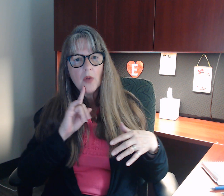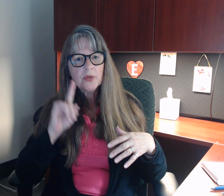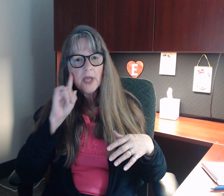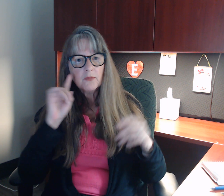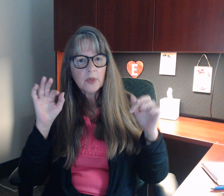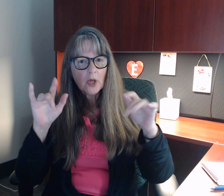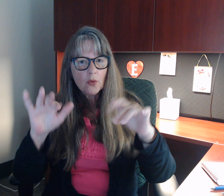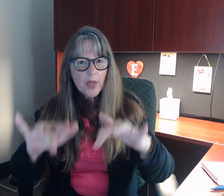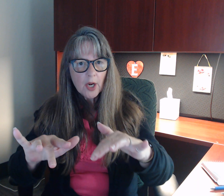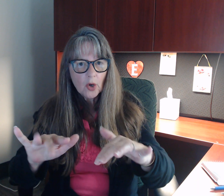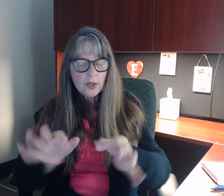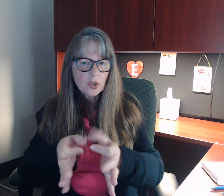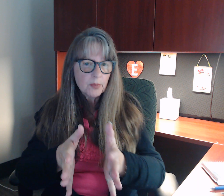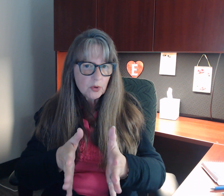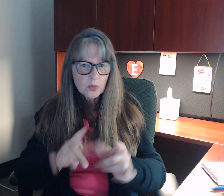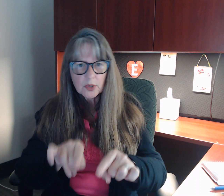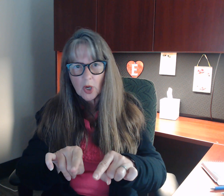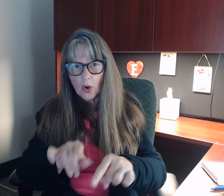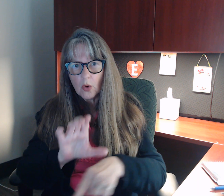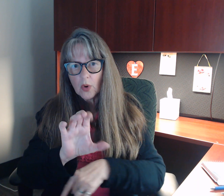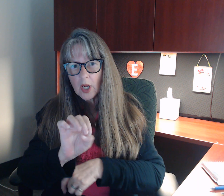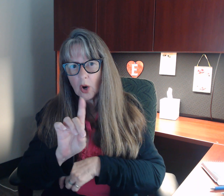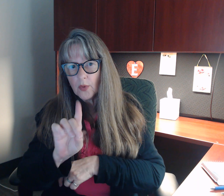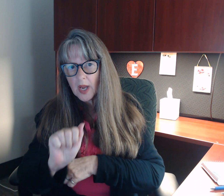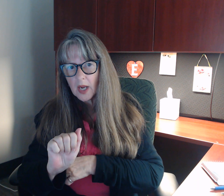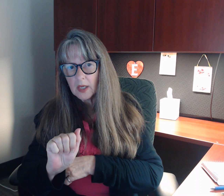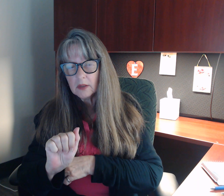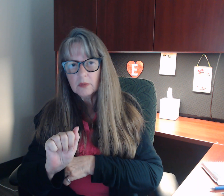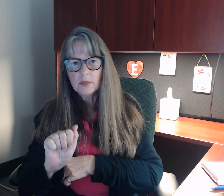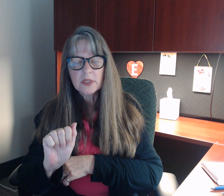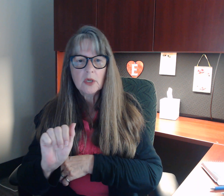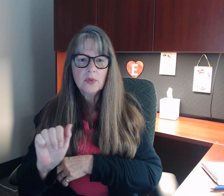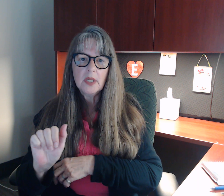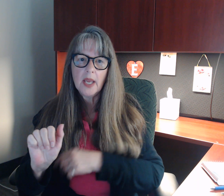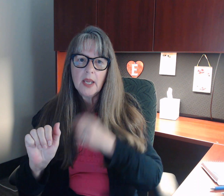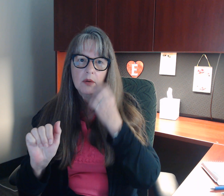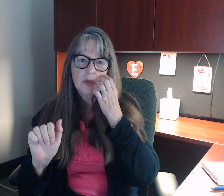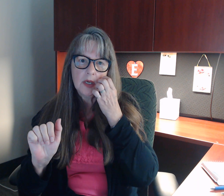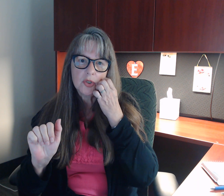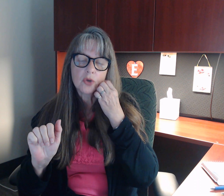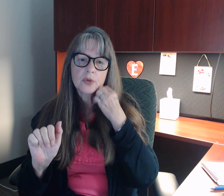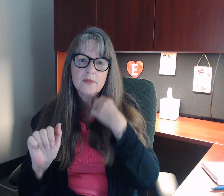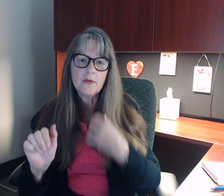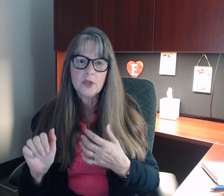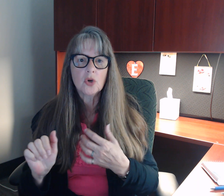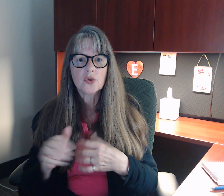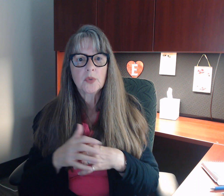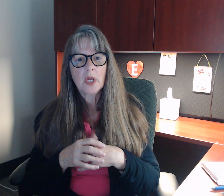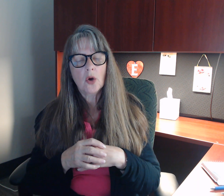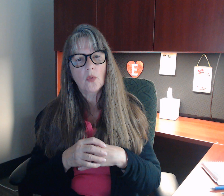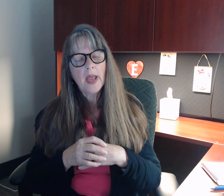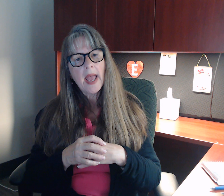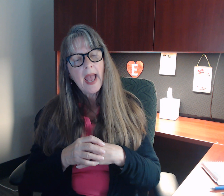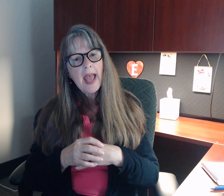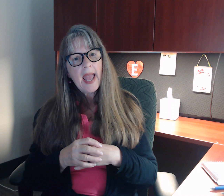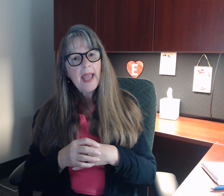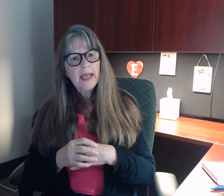deaf would go there, interpreters would go, CODA, CODA, Children of Deaf Adults would go.